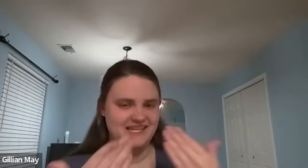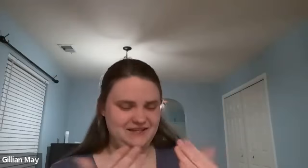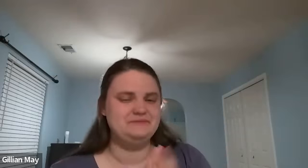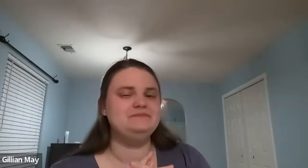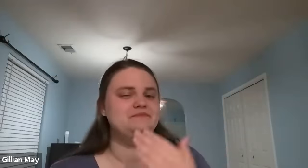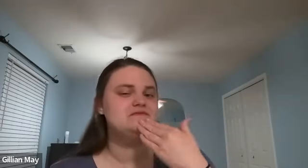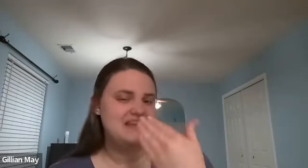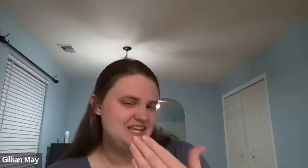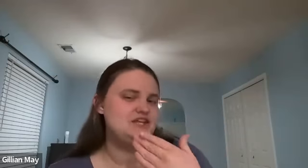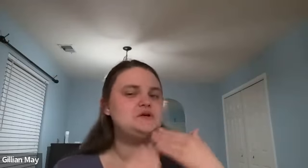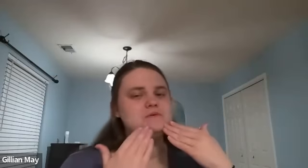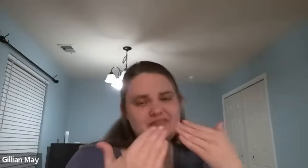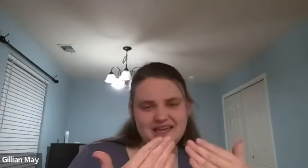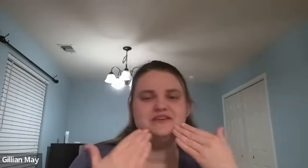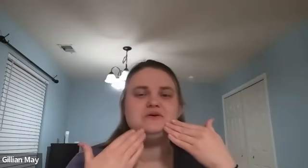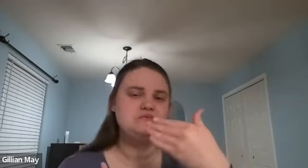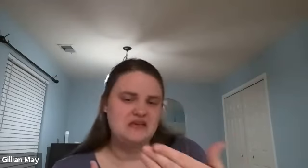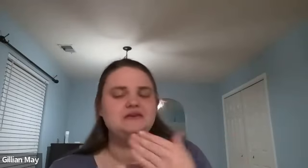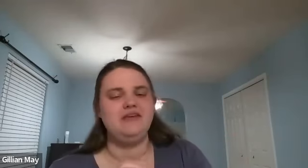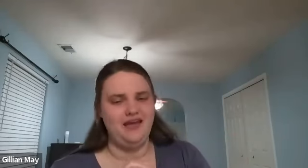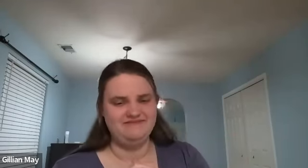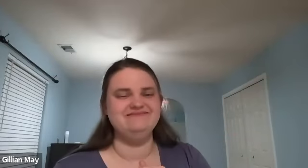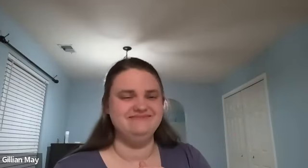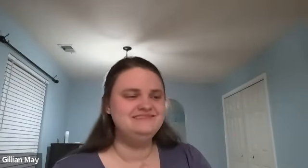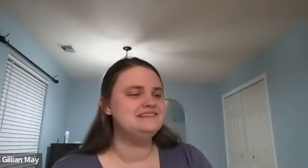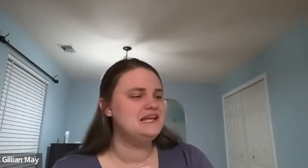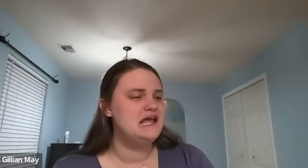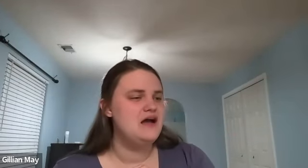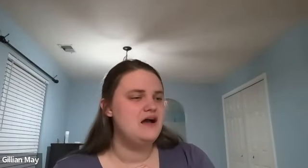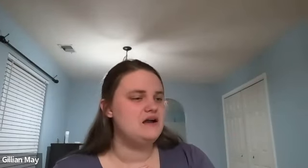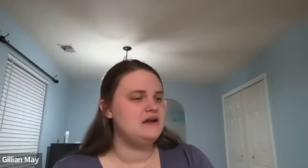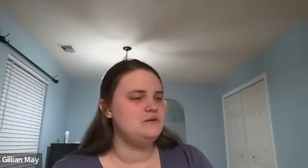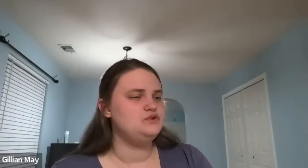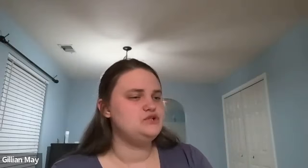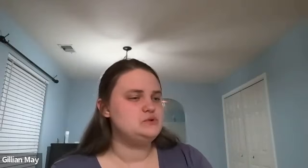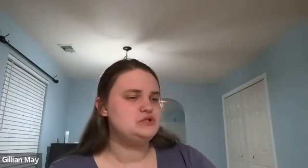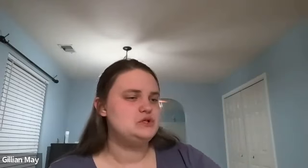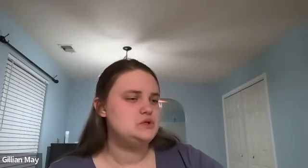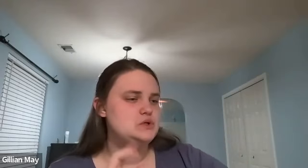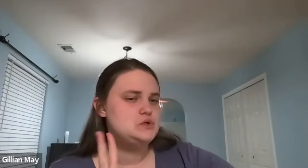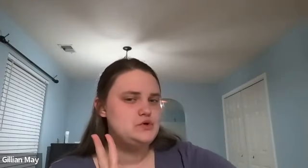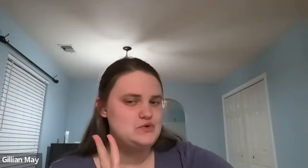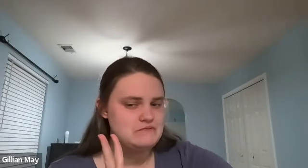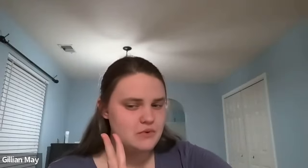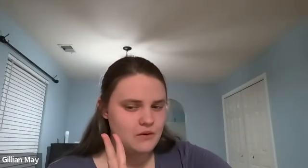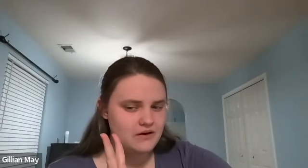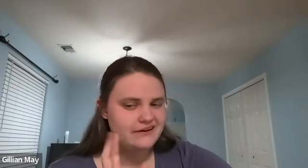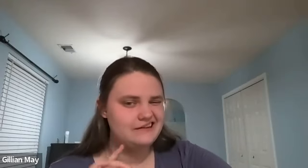Thank you. Thank you. Thank you. Thank you. Yeah. All right. We'll do 2 more. Yeah, because